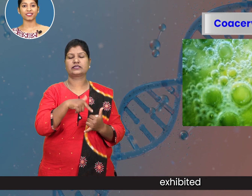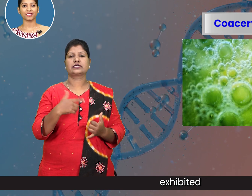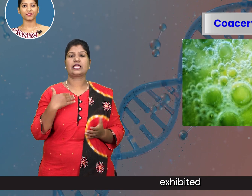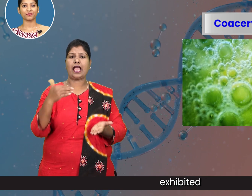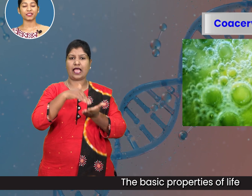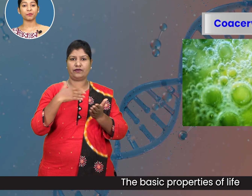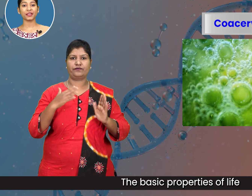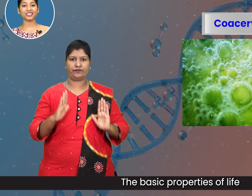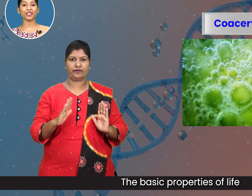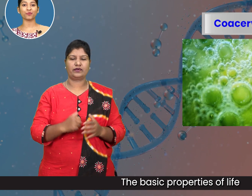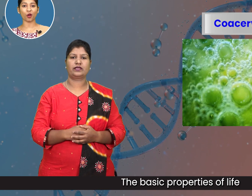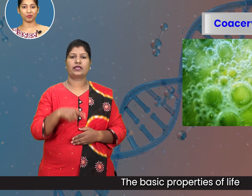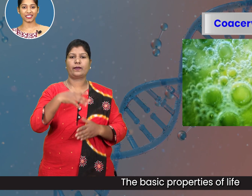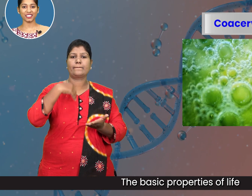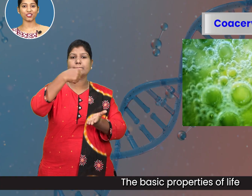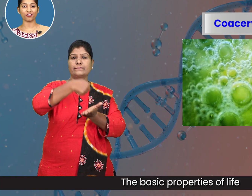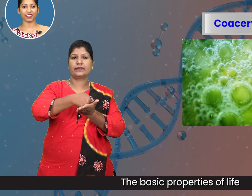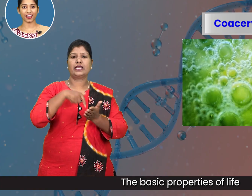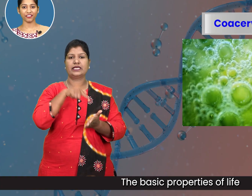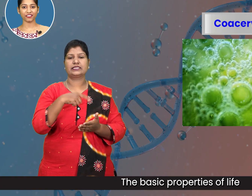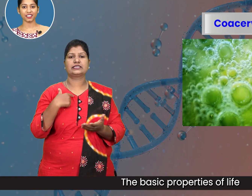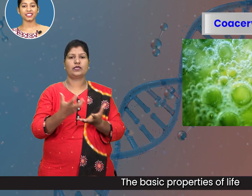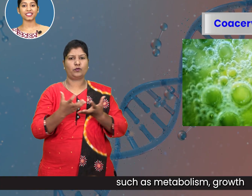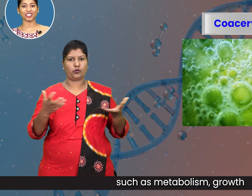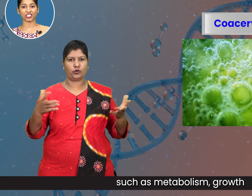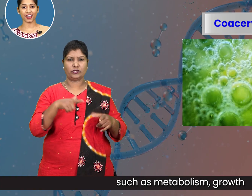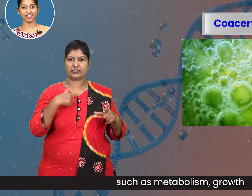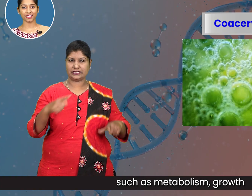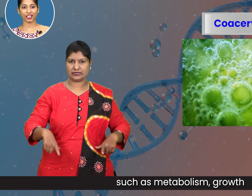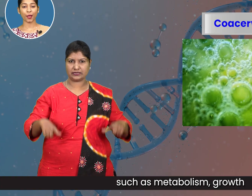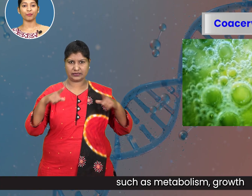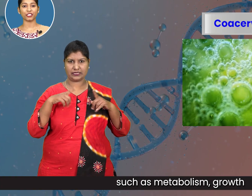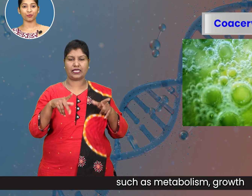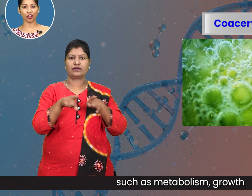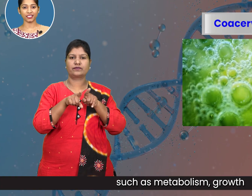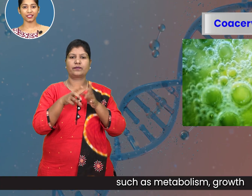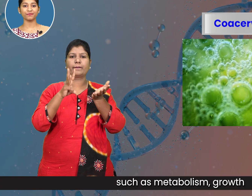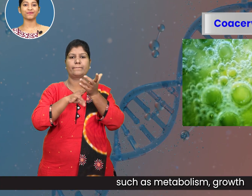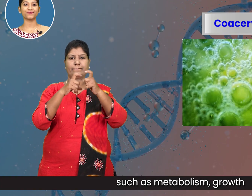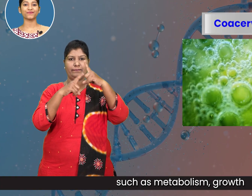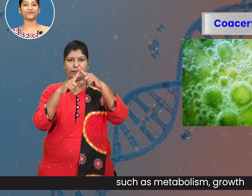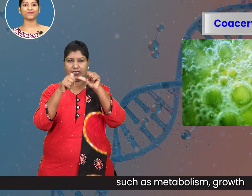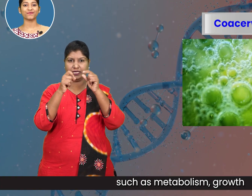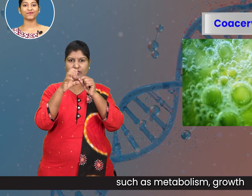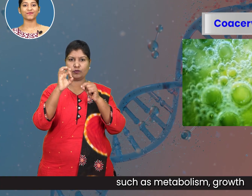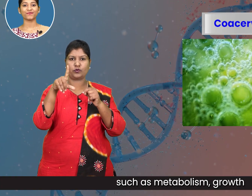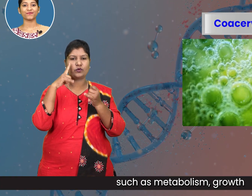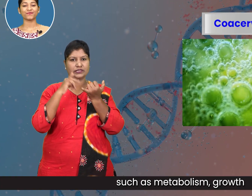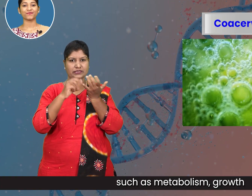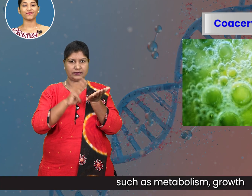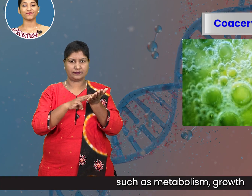exhibited the basic properties of life such as metabolism,